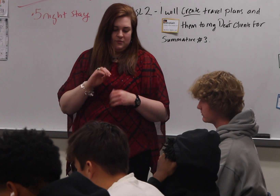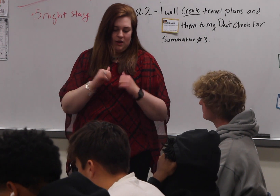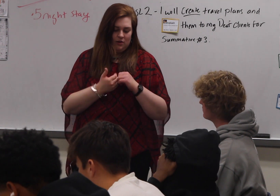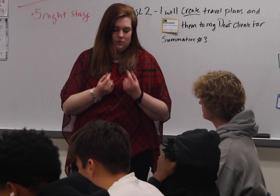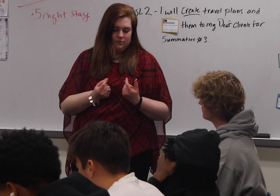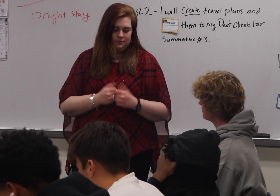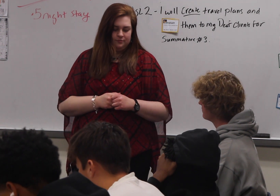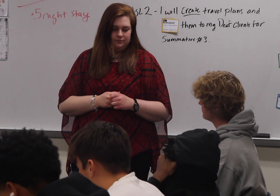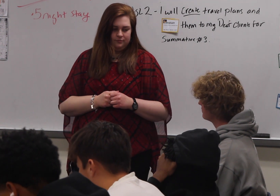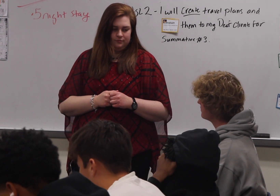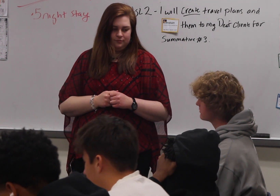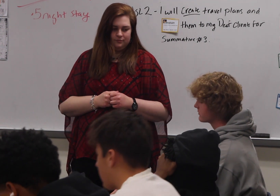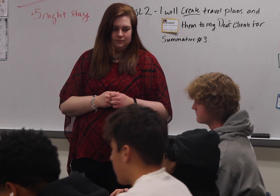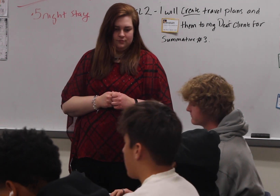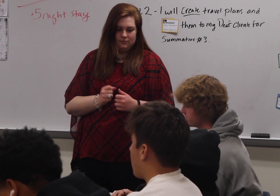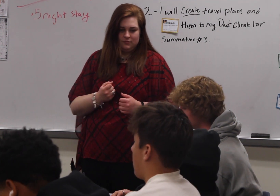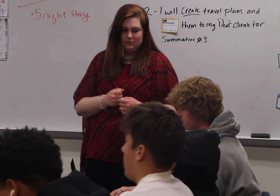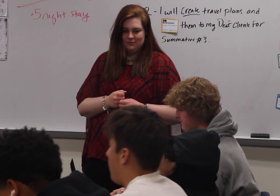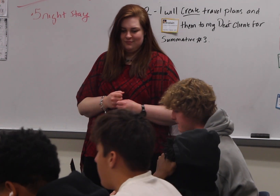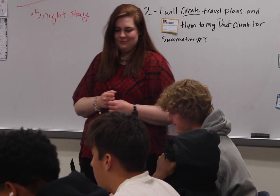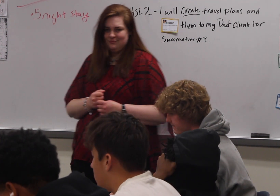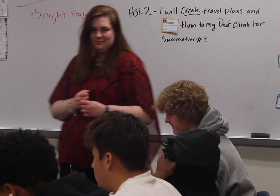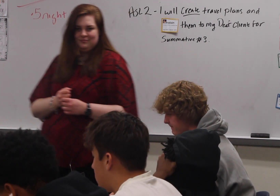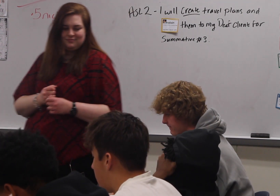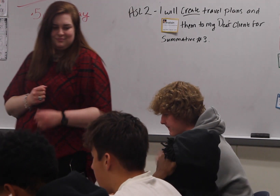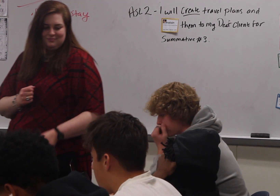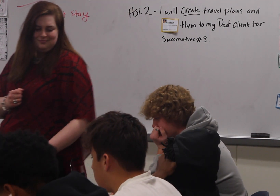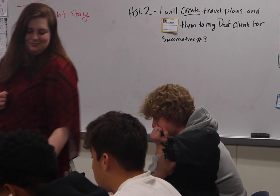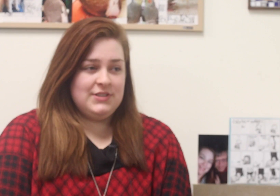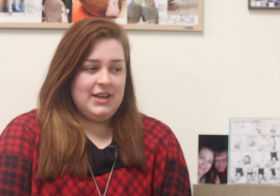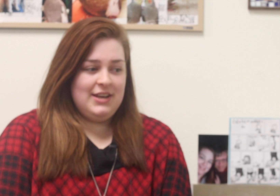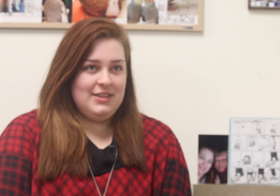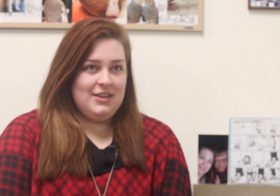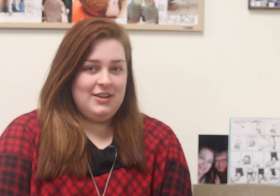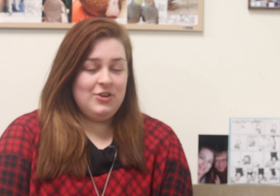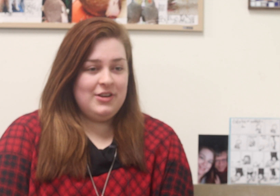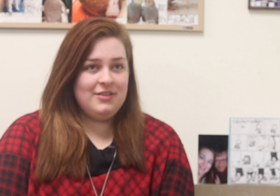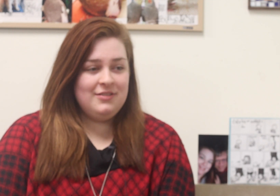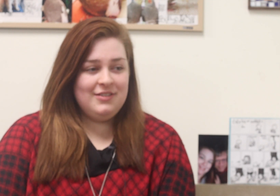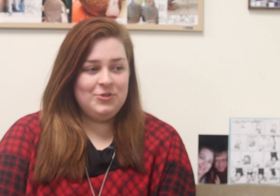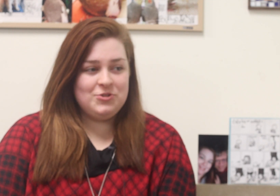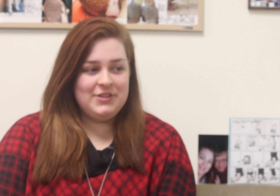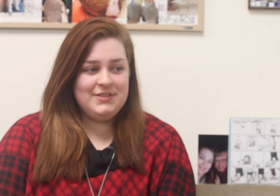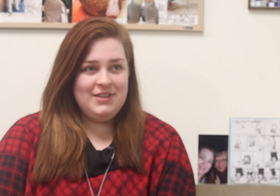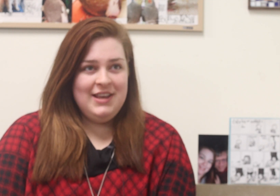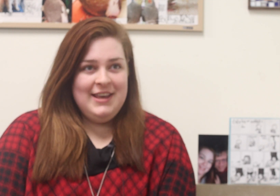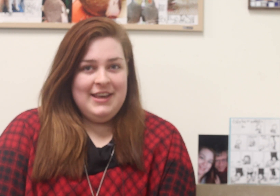at our school. Well, since ASL is a completely different cultural society than hearing culture is, it